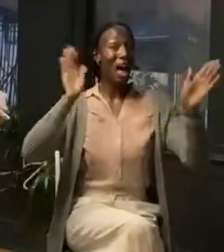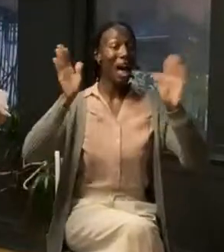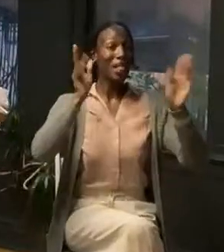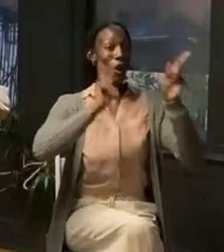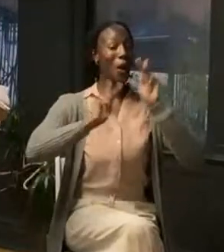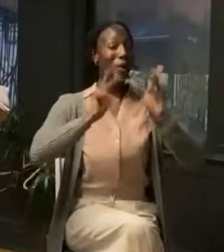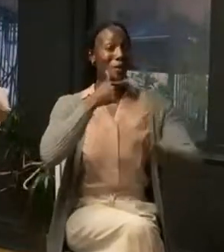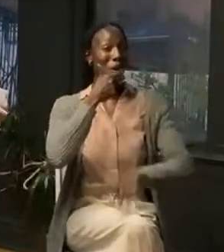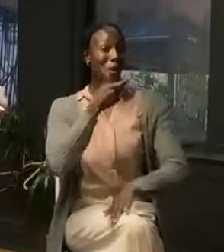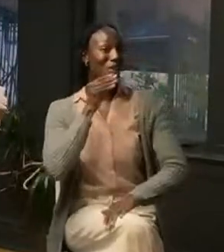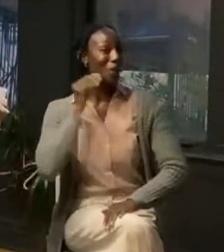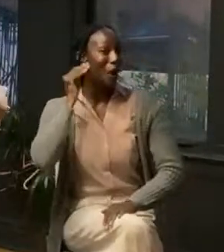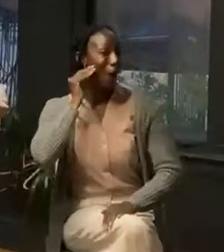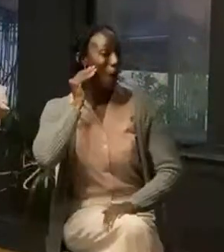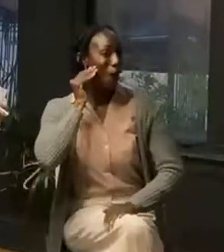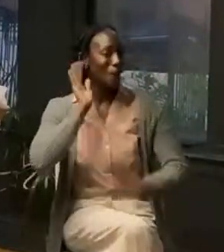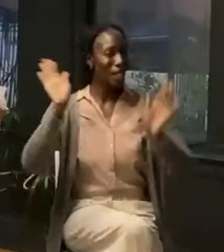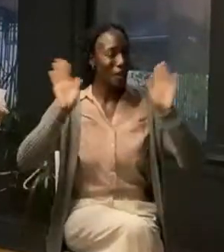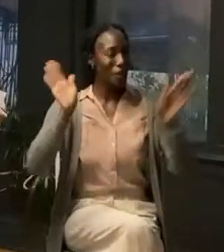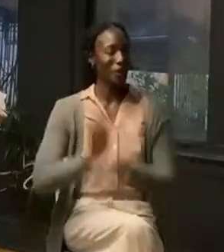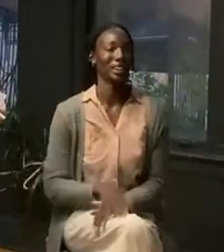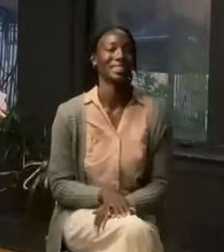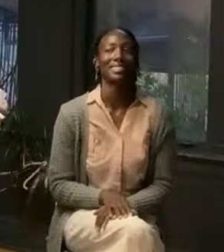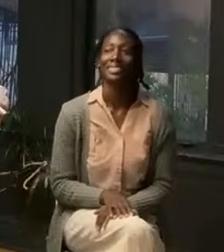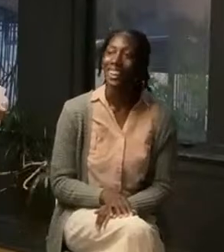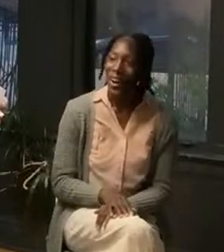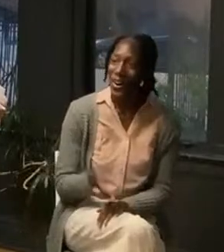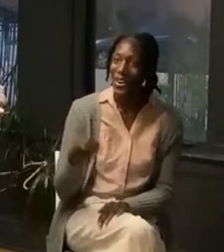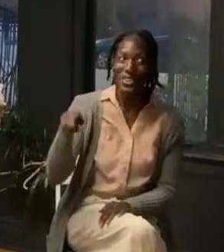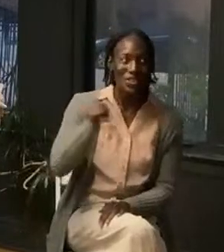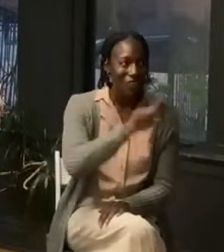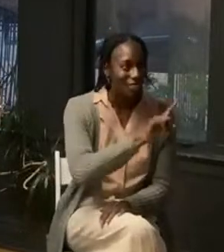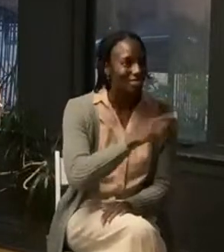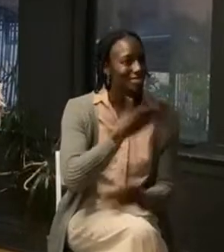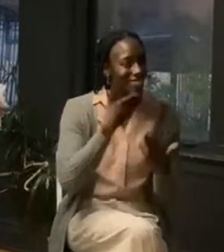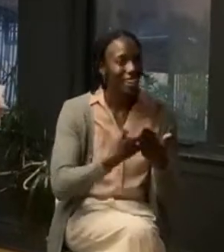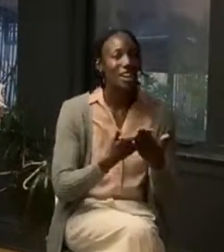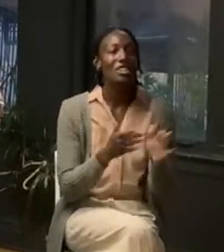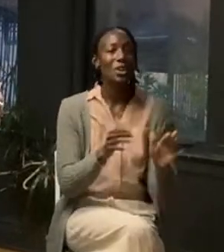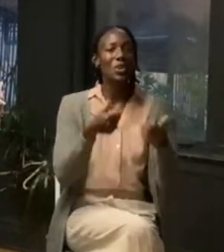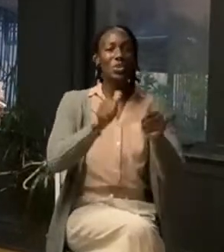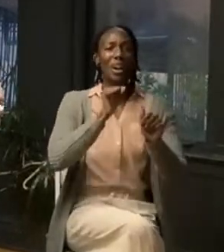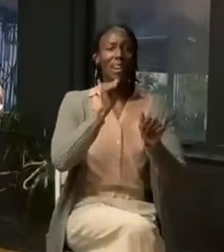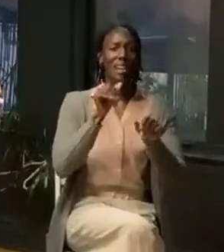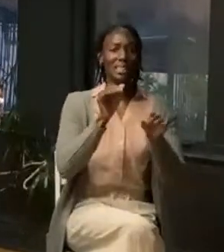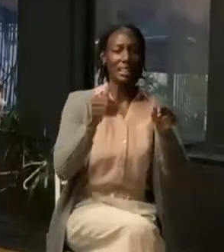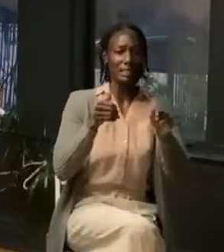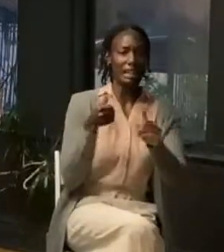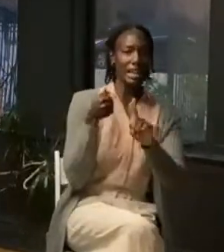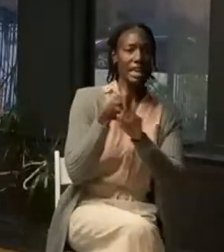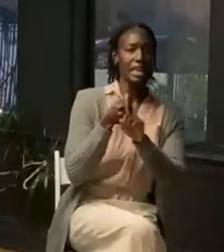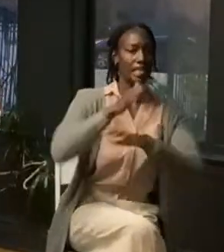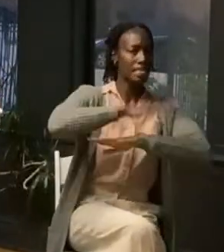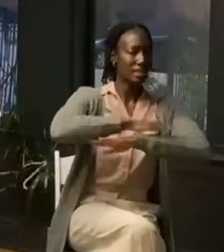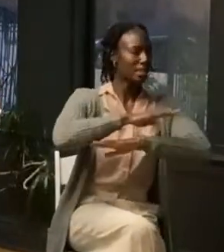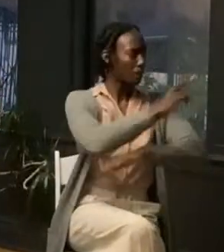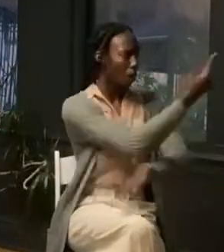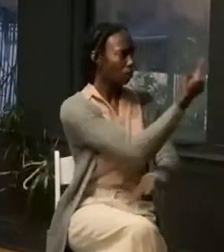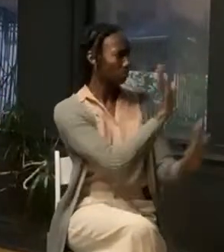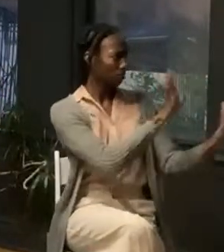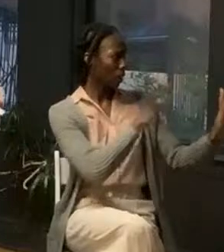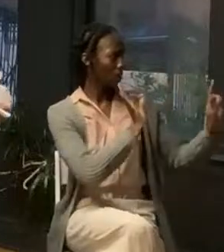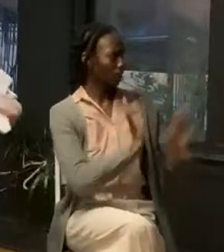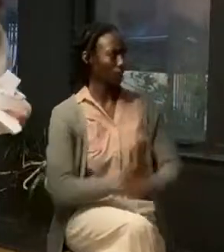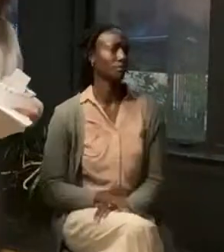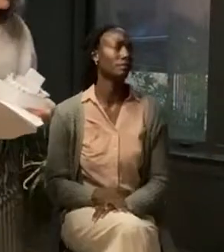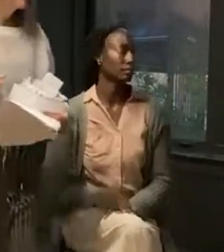at home. Hello, people at home. God, you're so good. So just try not to bump the table. So you can come this way, come around that way. You're doing a great job, Sam.